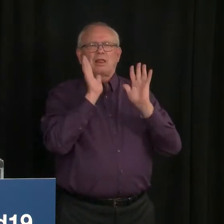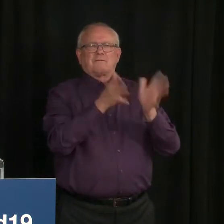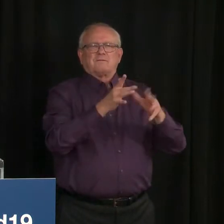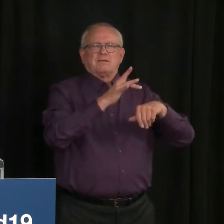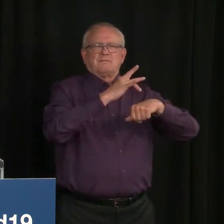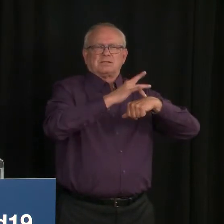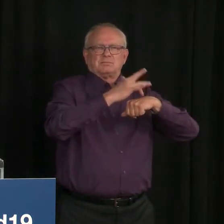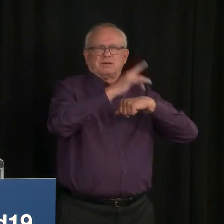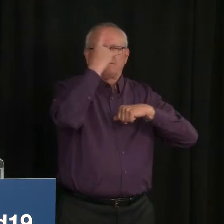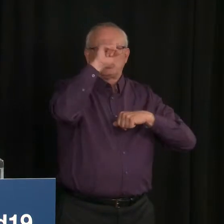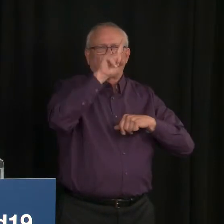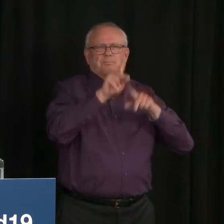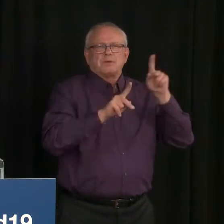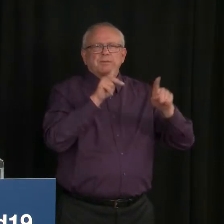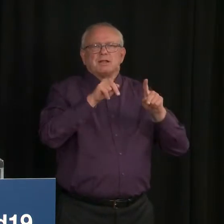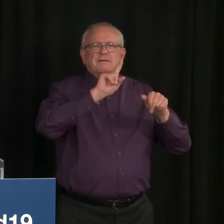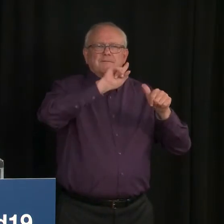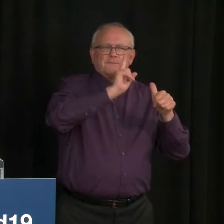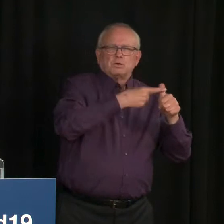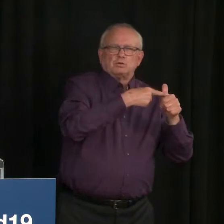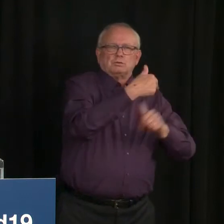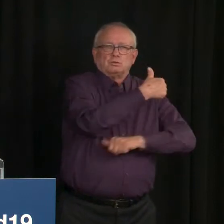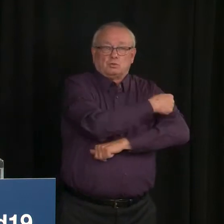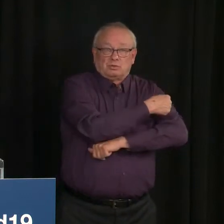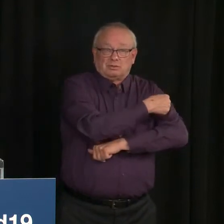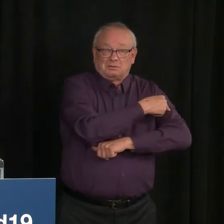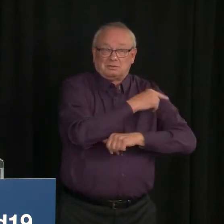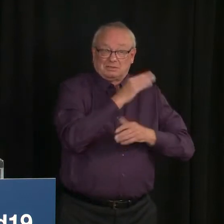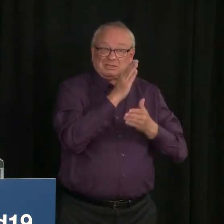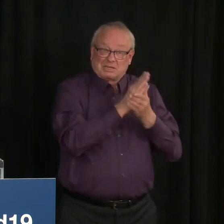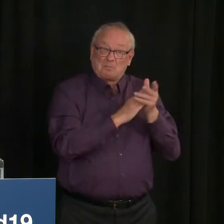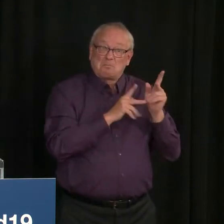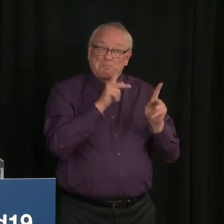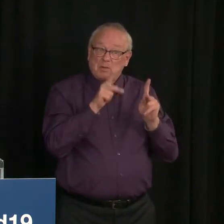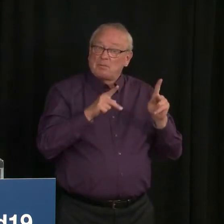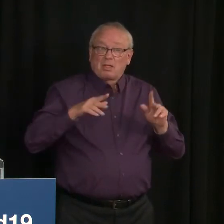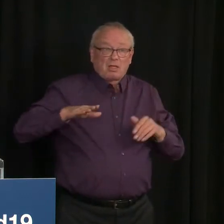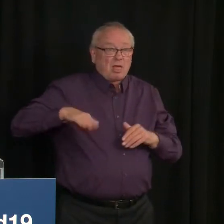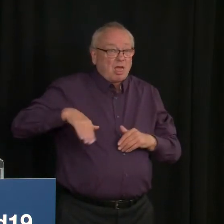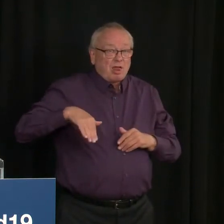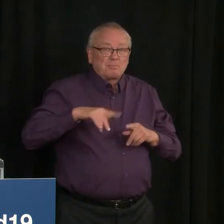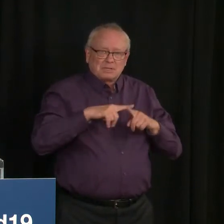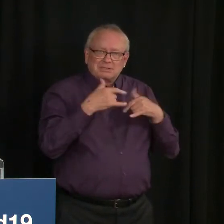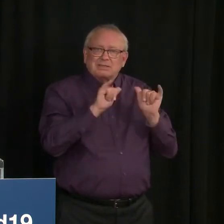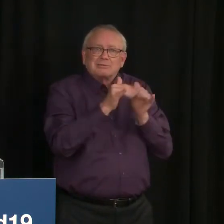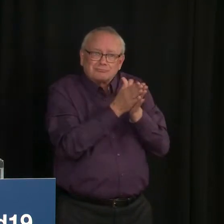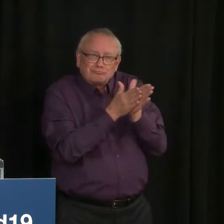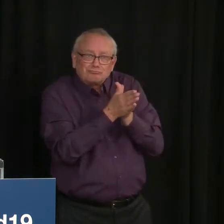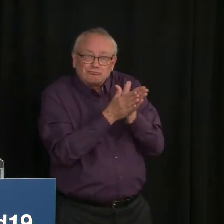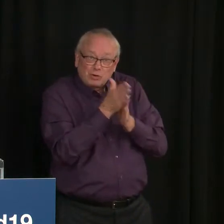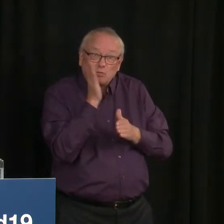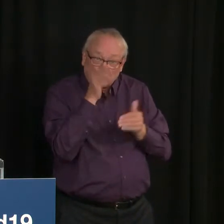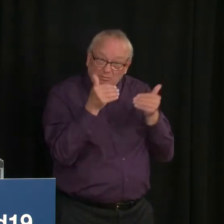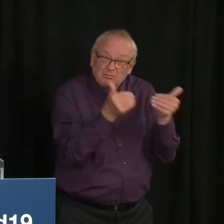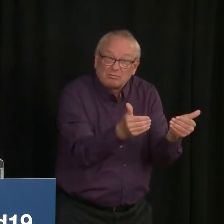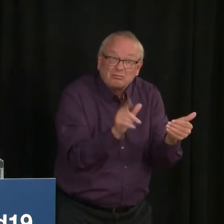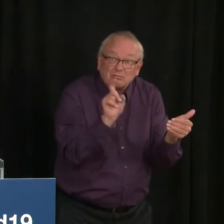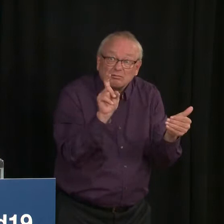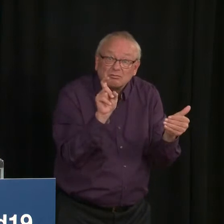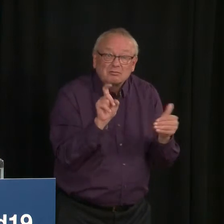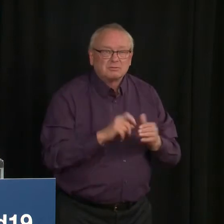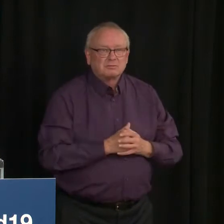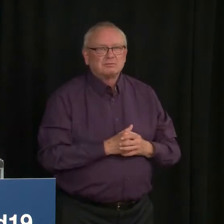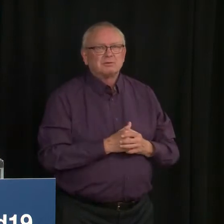there are people who still want to receive their first dose who haven't had the chance yet, in that they've probably been eligible for several